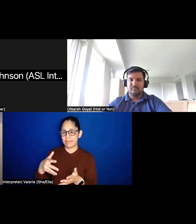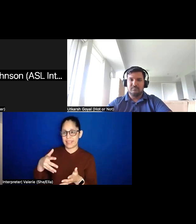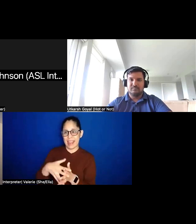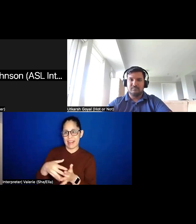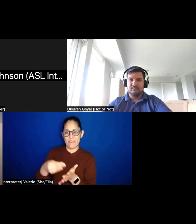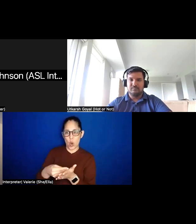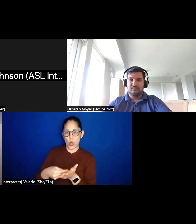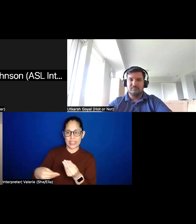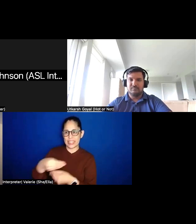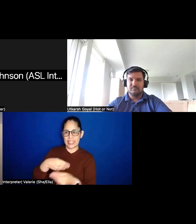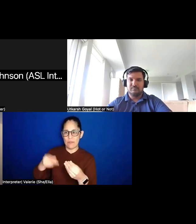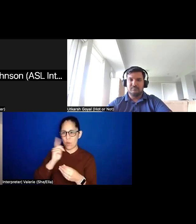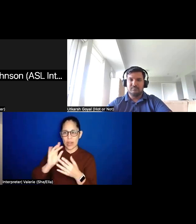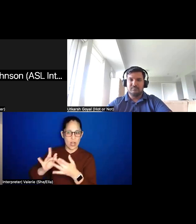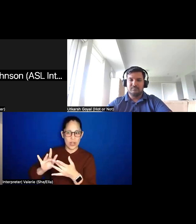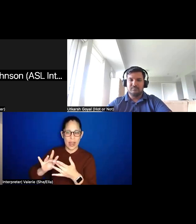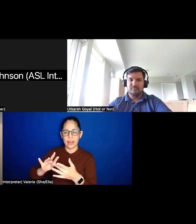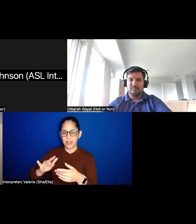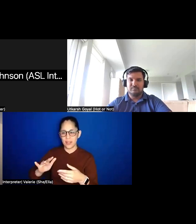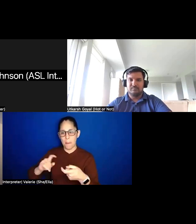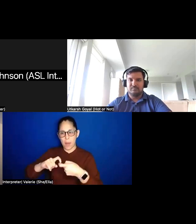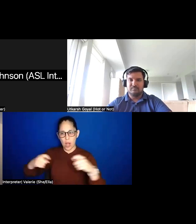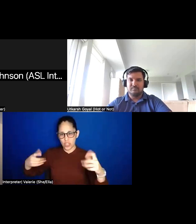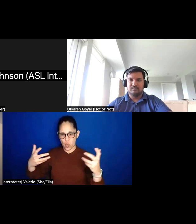blockchain, and we can use that to